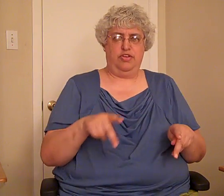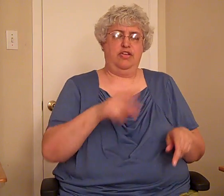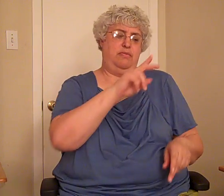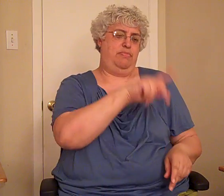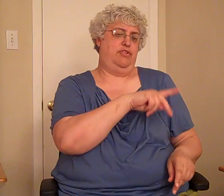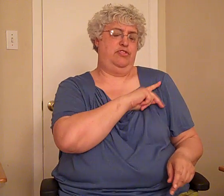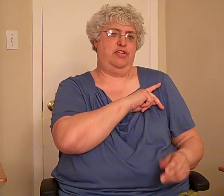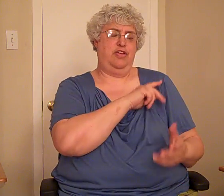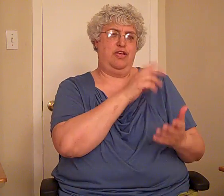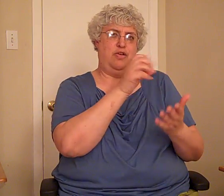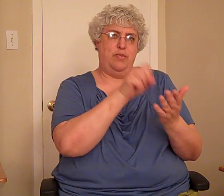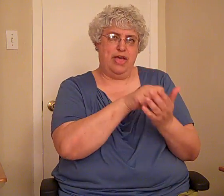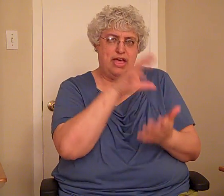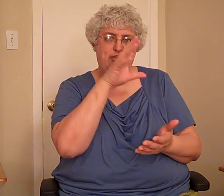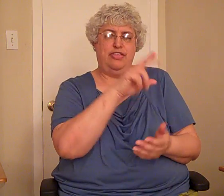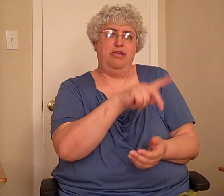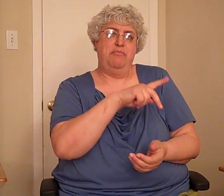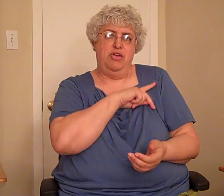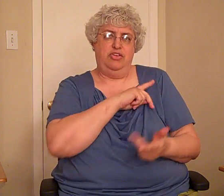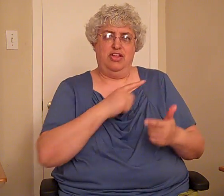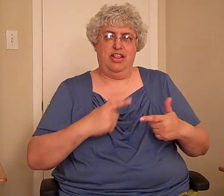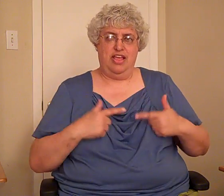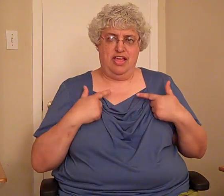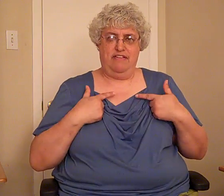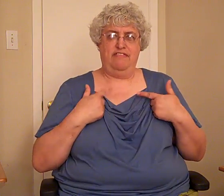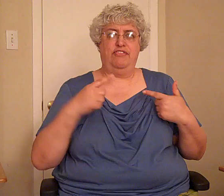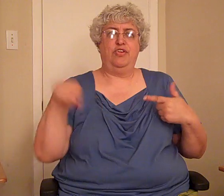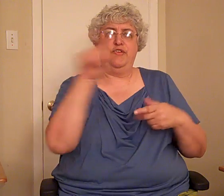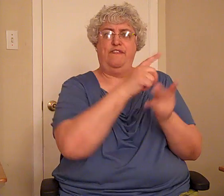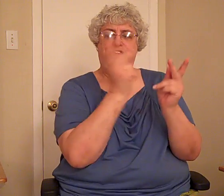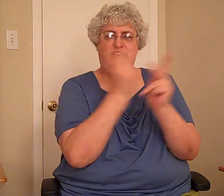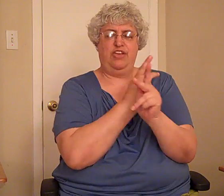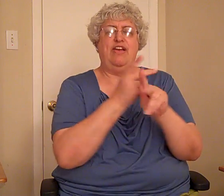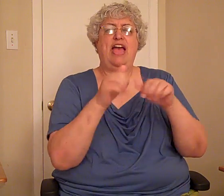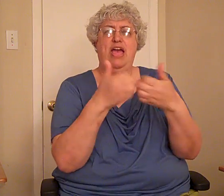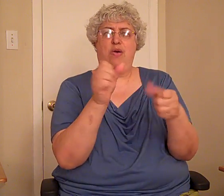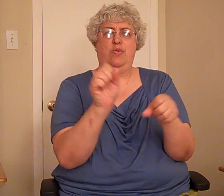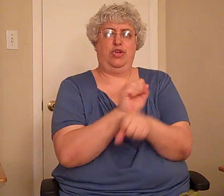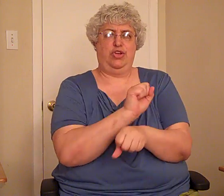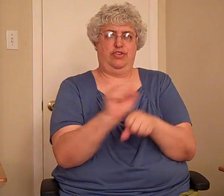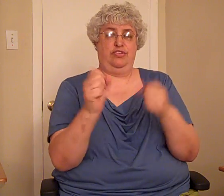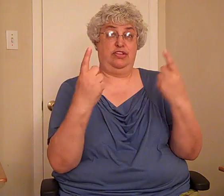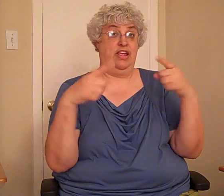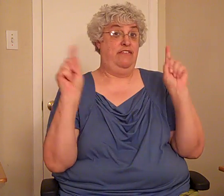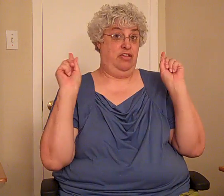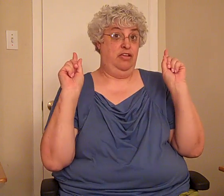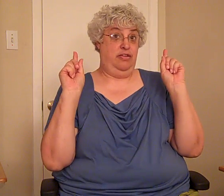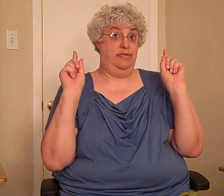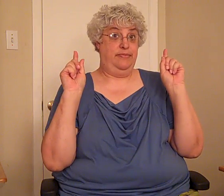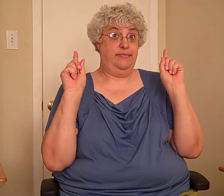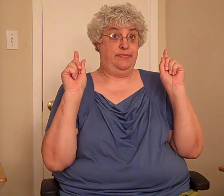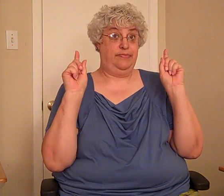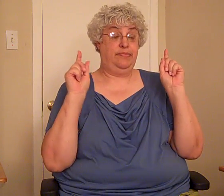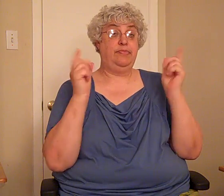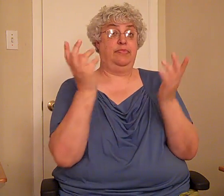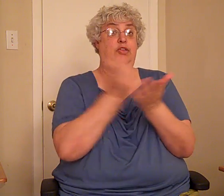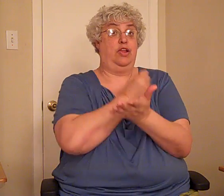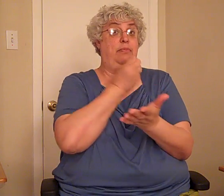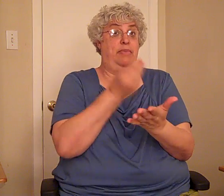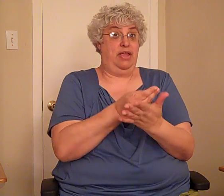and everybody that's around you to just figure it out. And figuring it out and making money here, you guys, is based